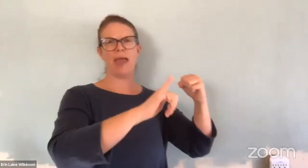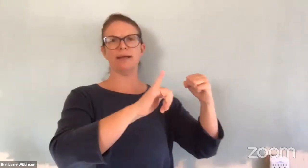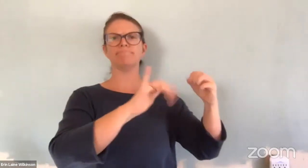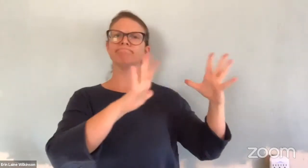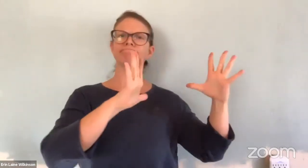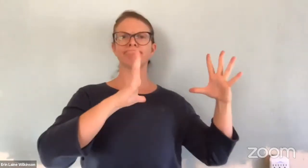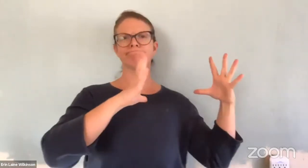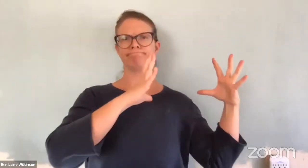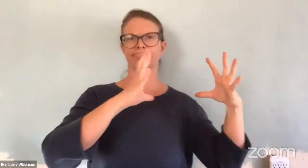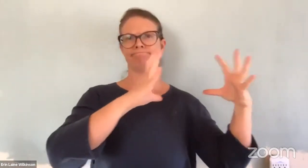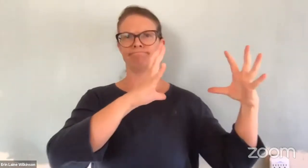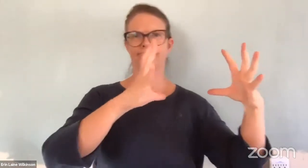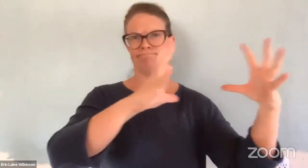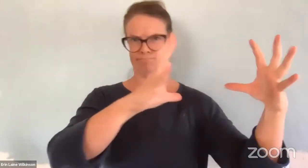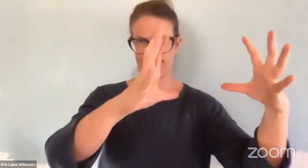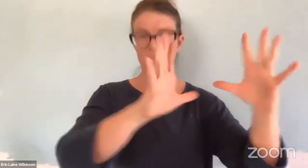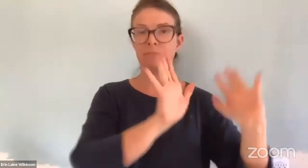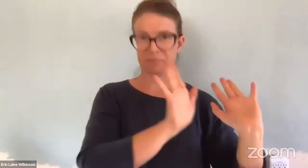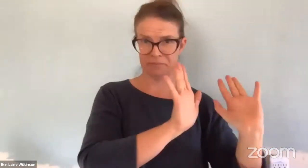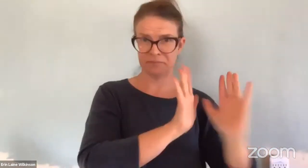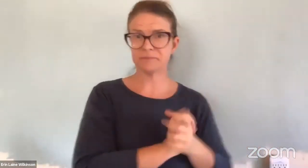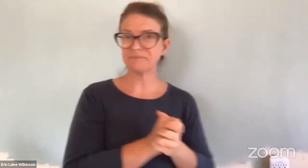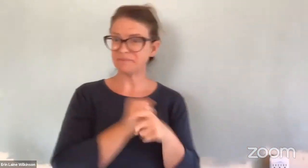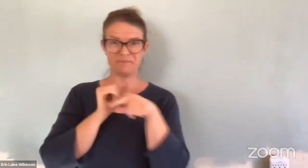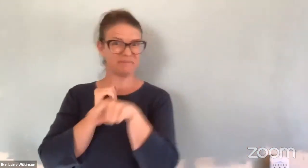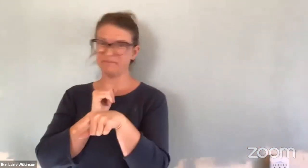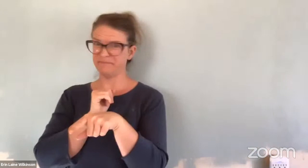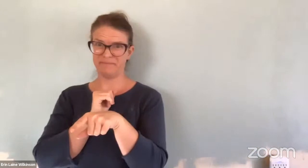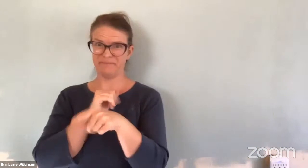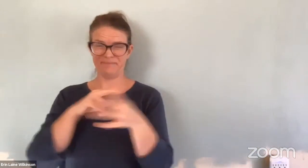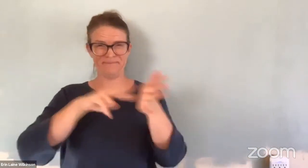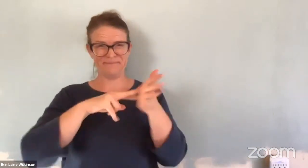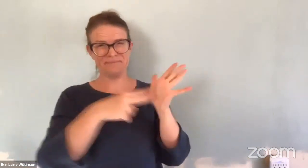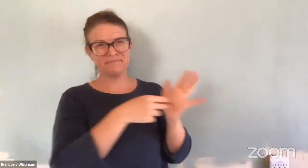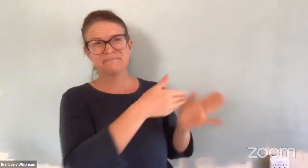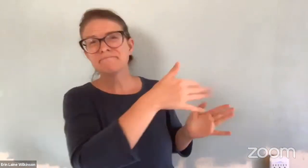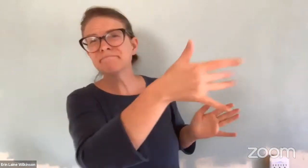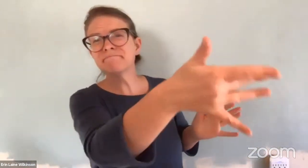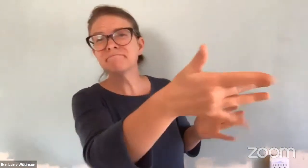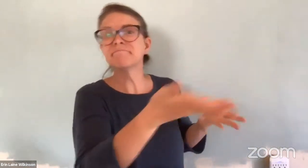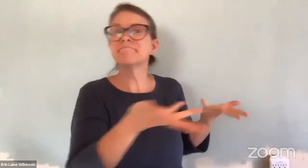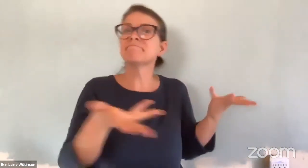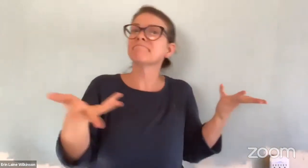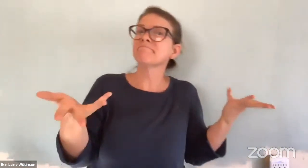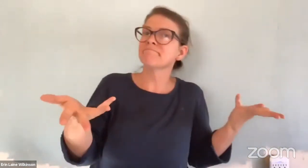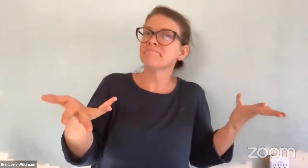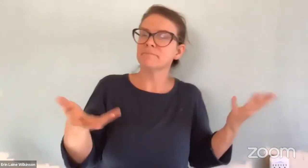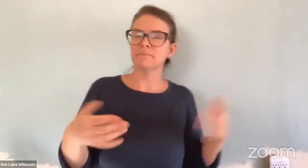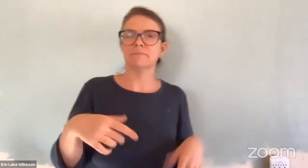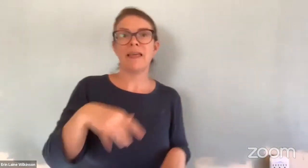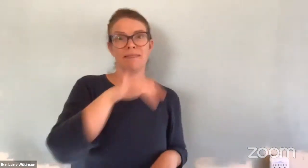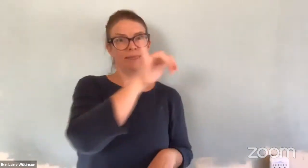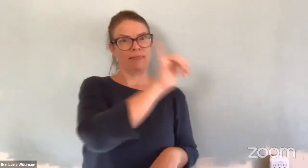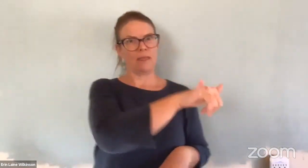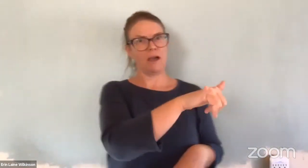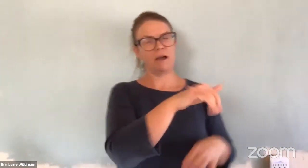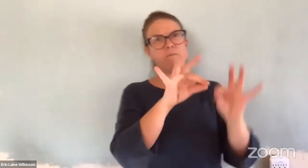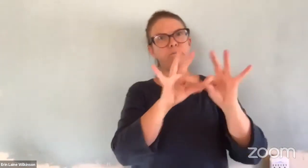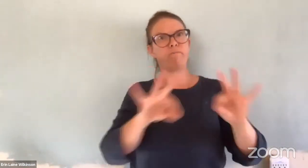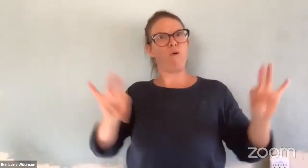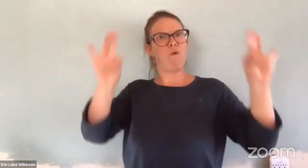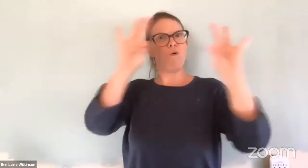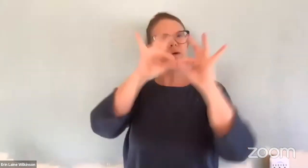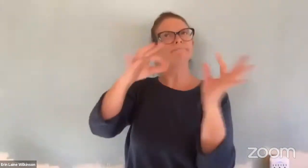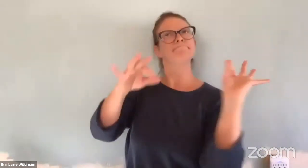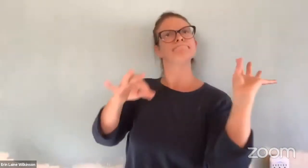to keep intact some sort of structure of the language that is passed on and kept constant. Without that there, what does that